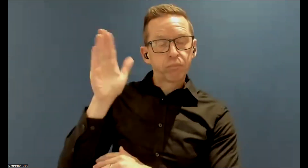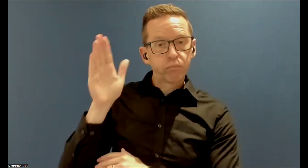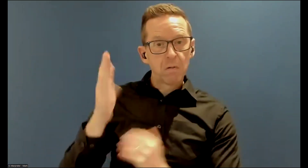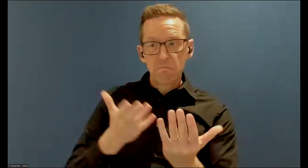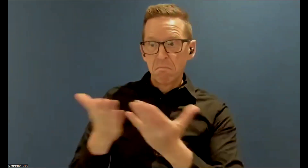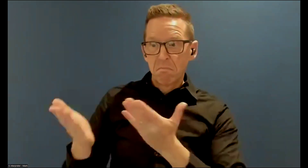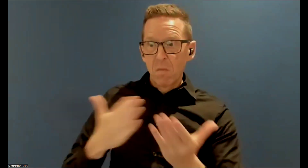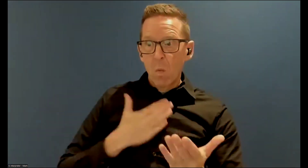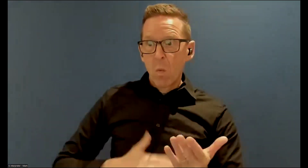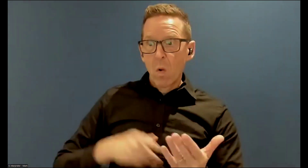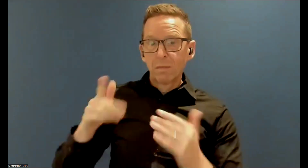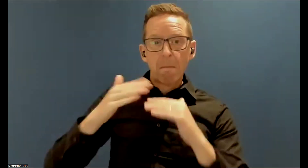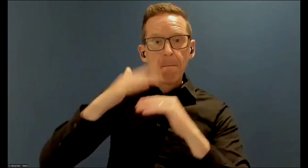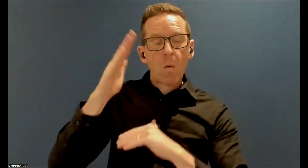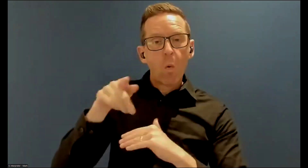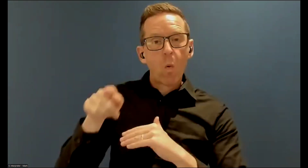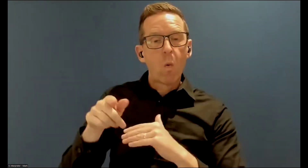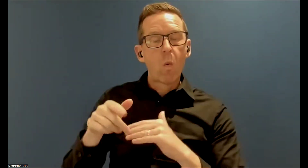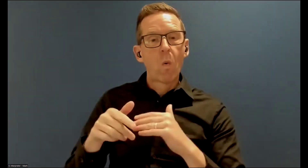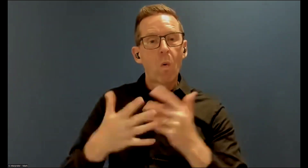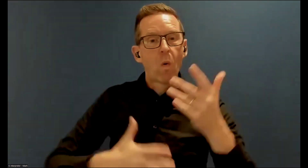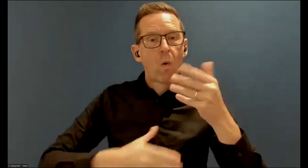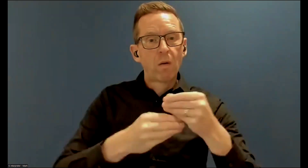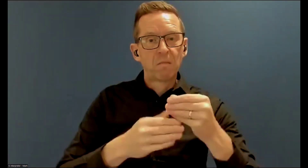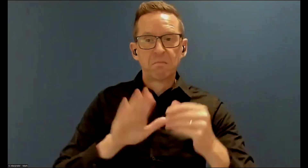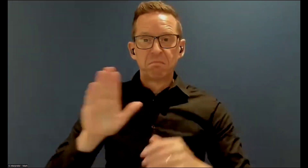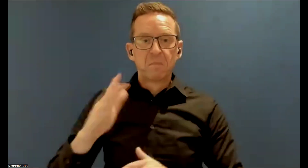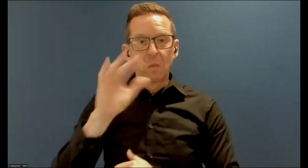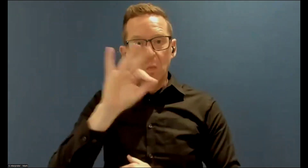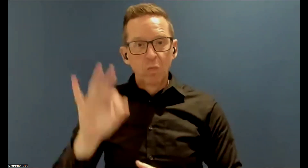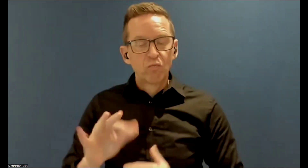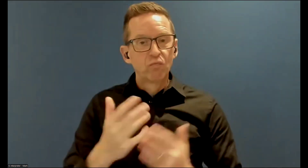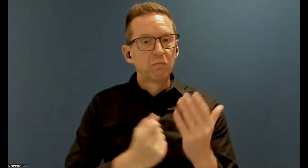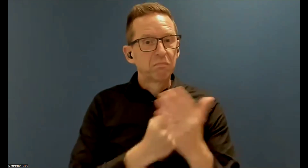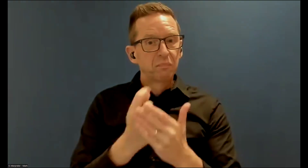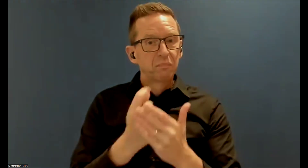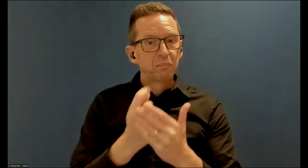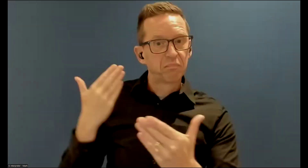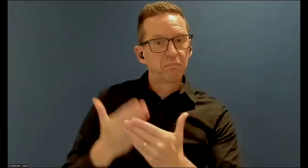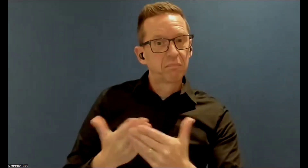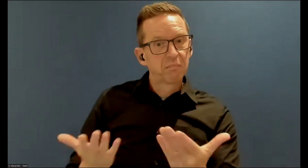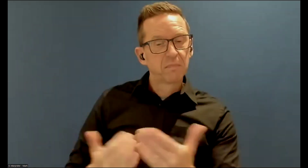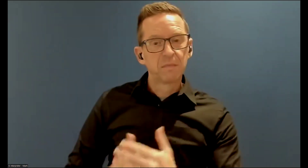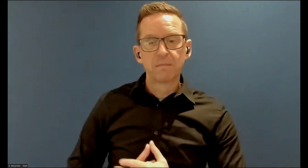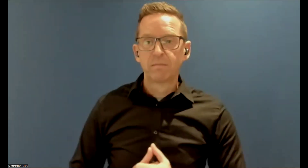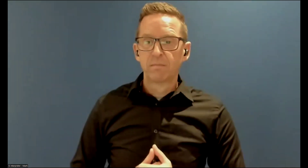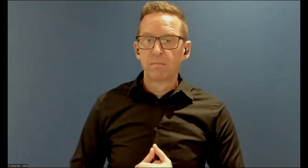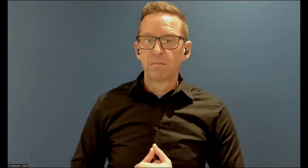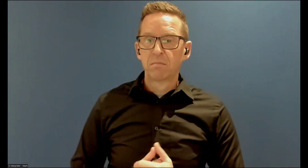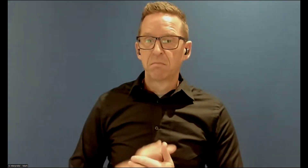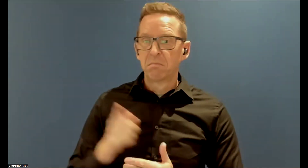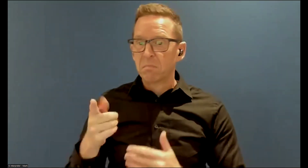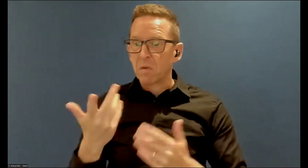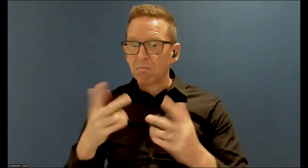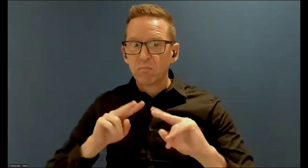any reflection on the questions or issues that came up in the Q&A box. Not to